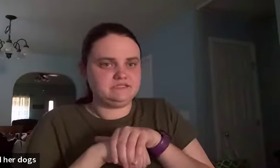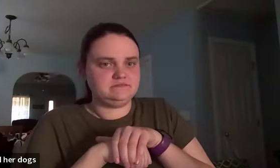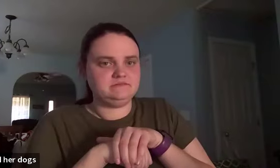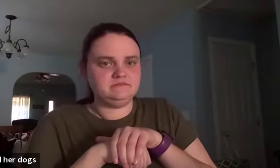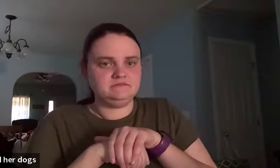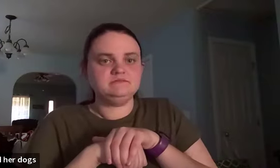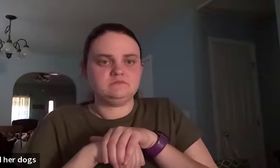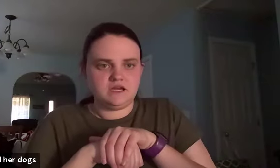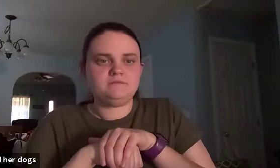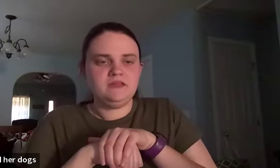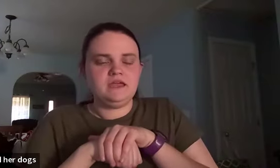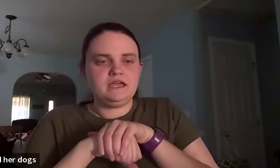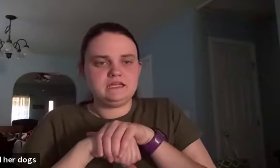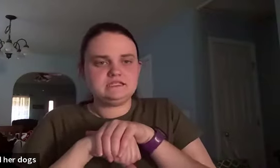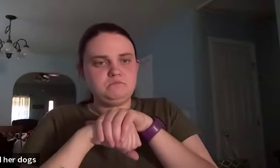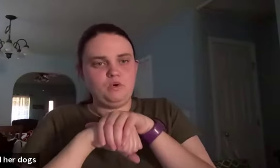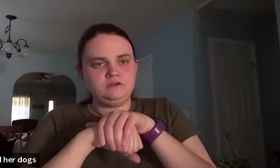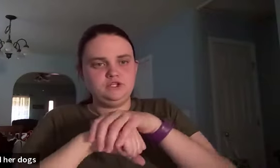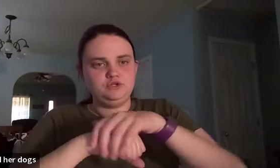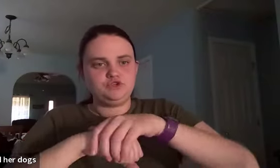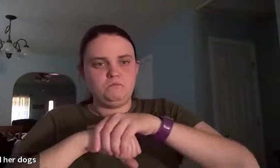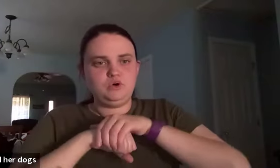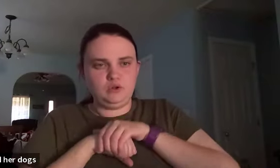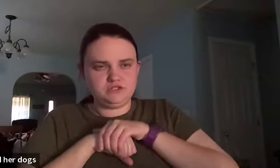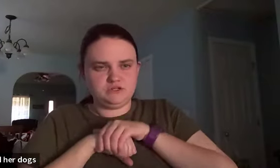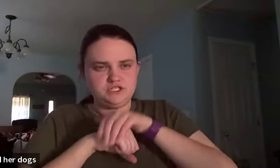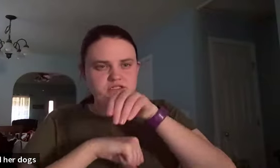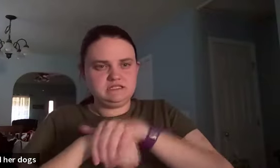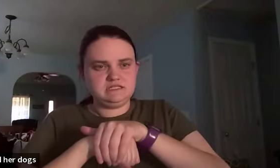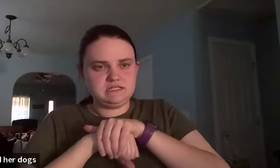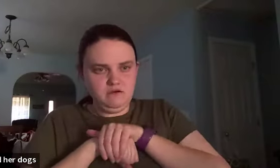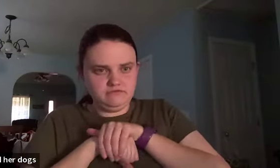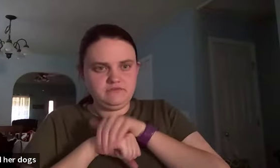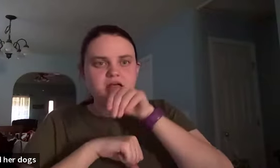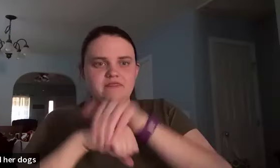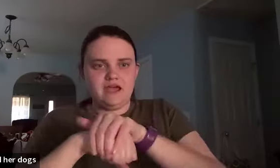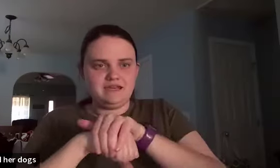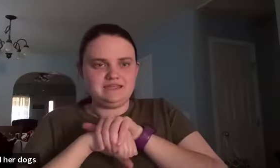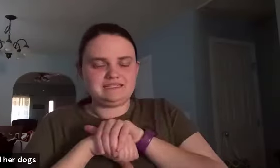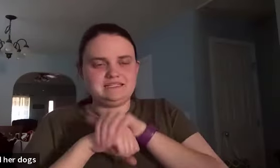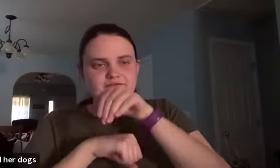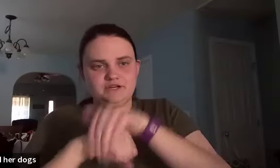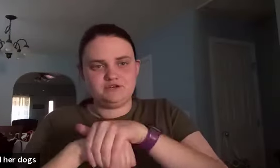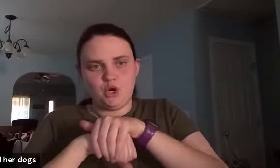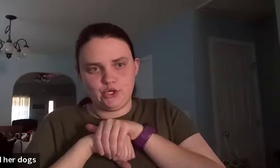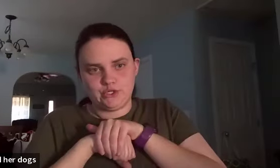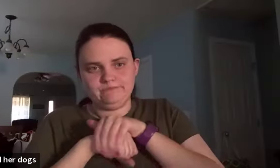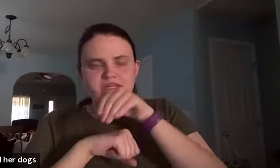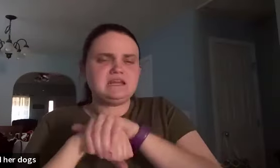night. Okay? It is important you don't pull it towards yourself. That is a different word. It's not a